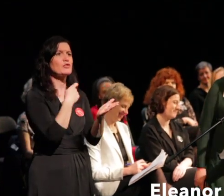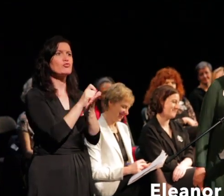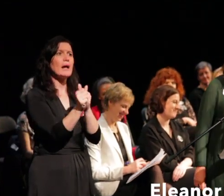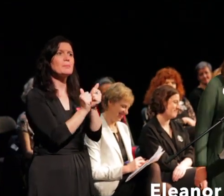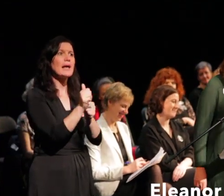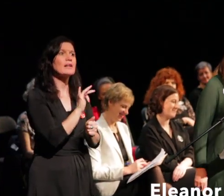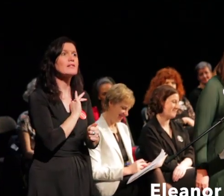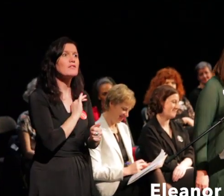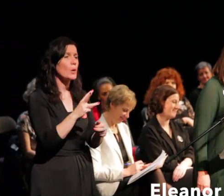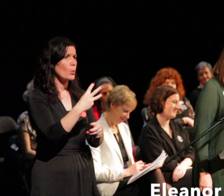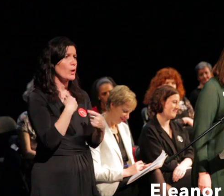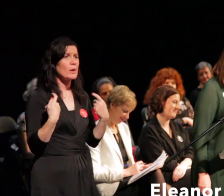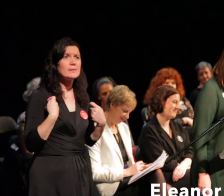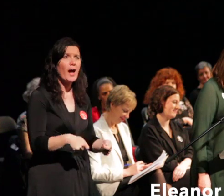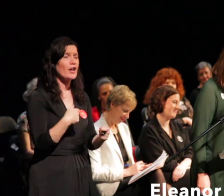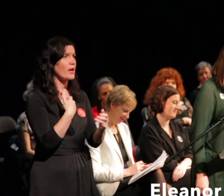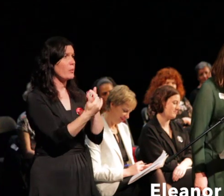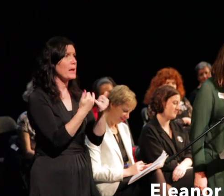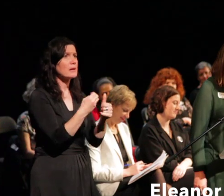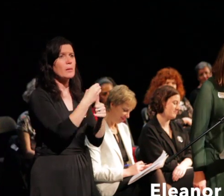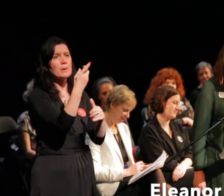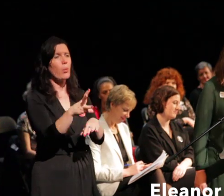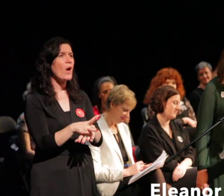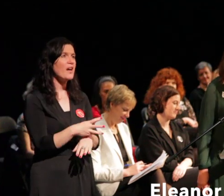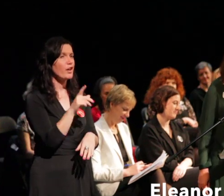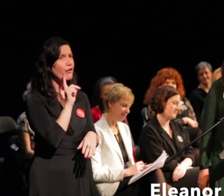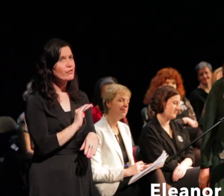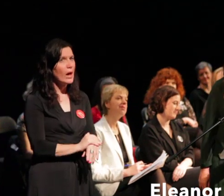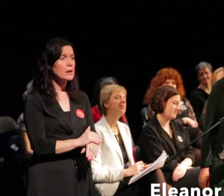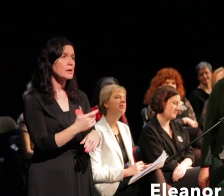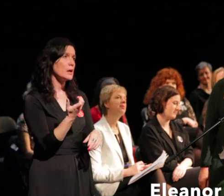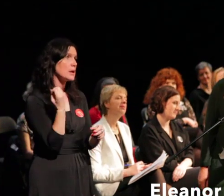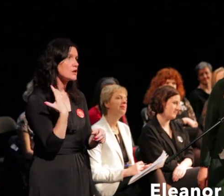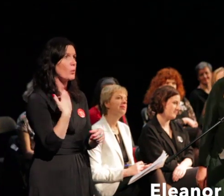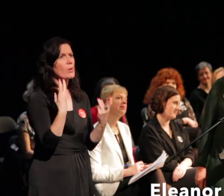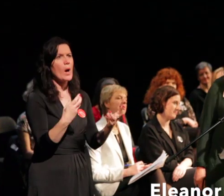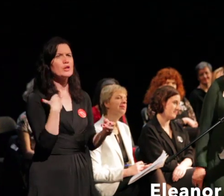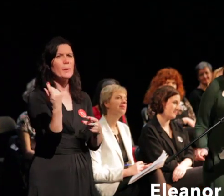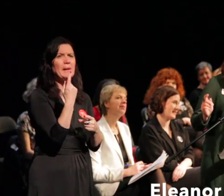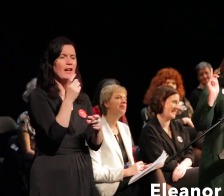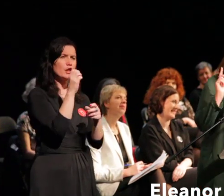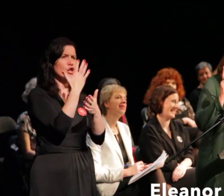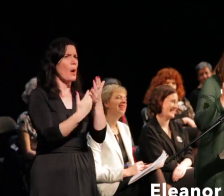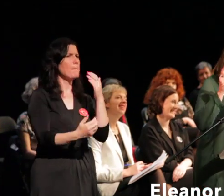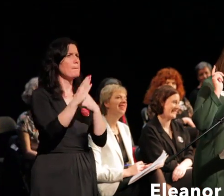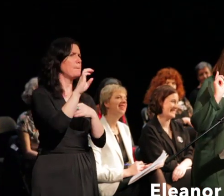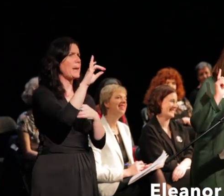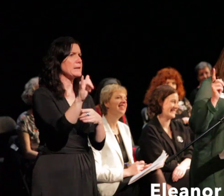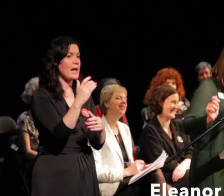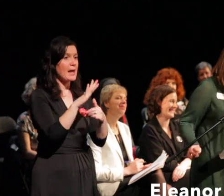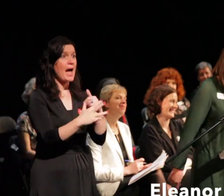ourselves. We were tired of playing somebody's wife, somebody's girlfriend, somebody's sister. We wanted to be this somebody. And last week